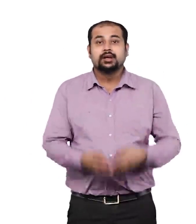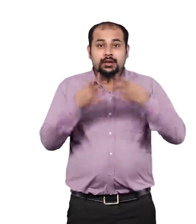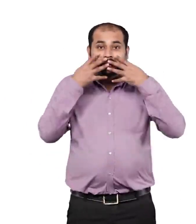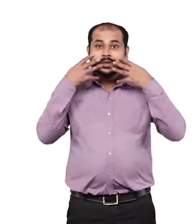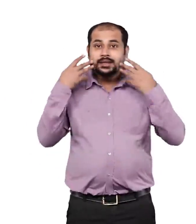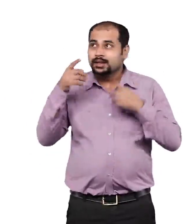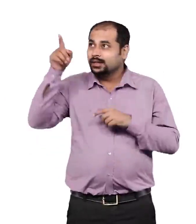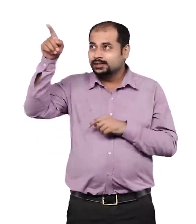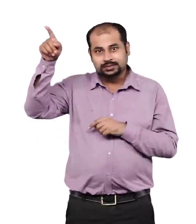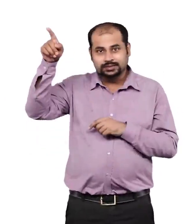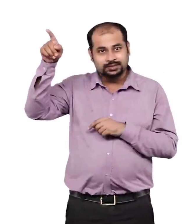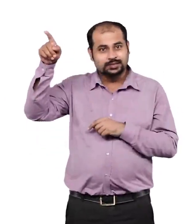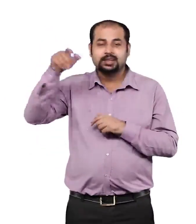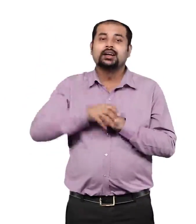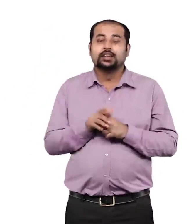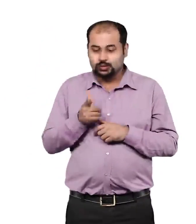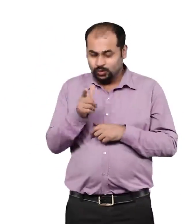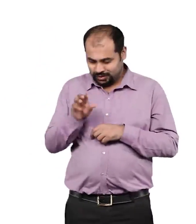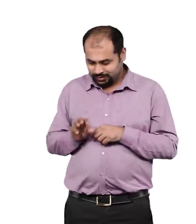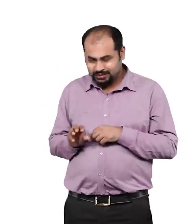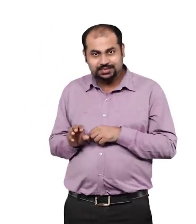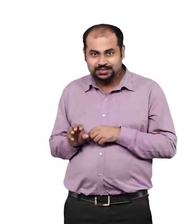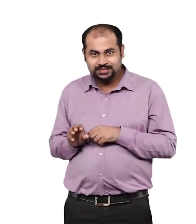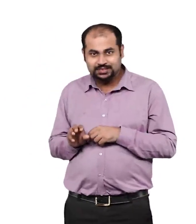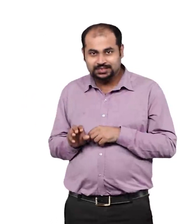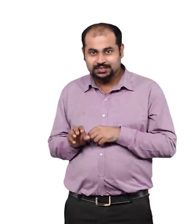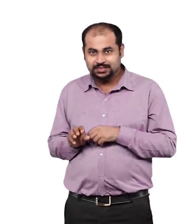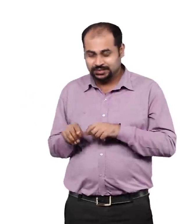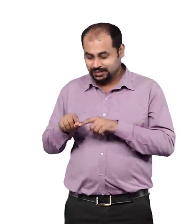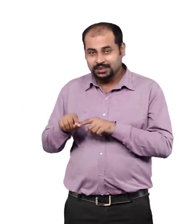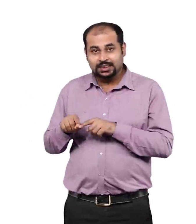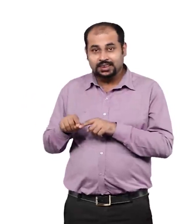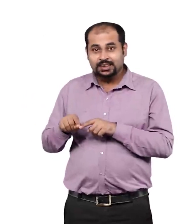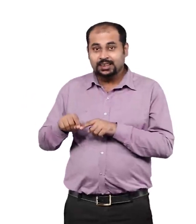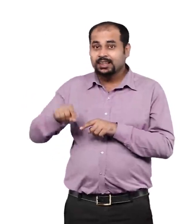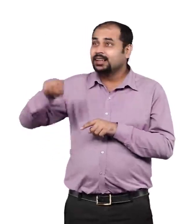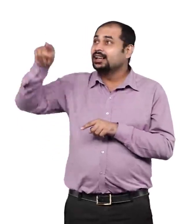How far is the cat from the rat? Dash fingers.